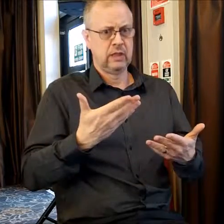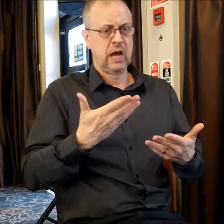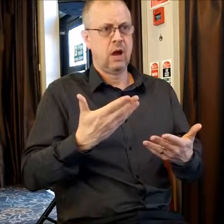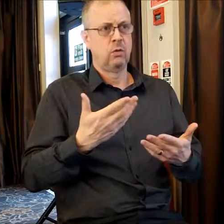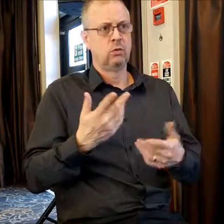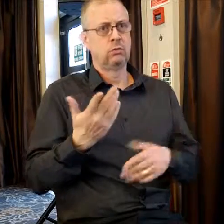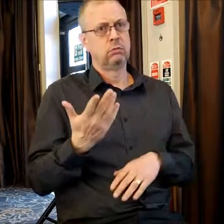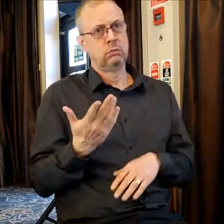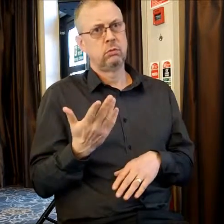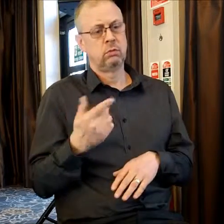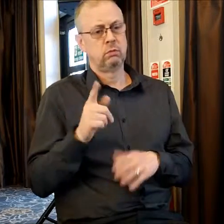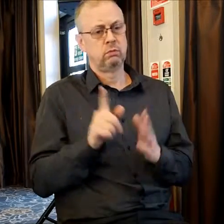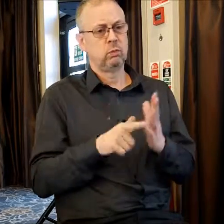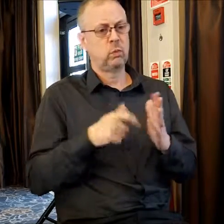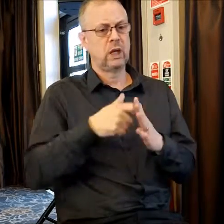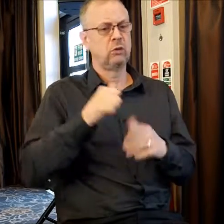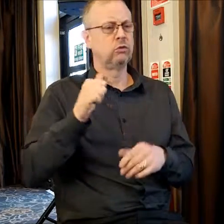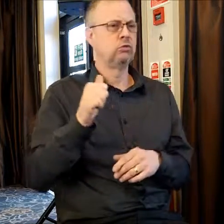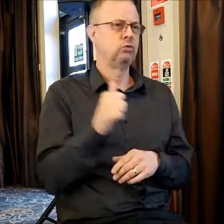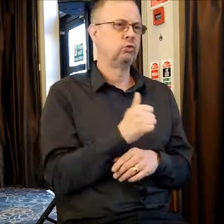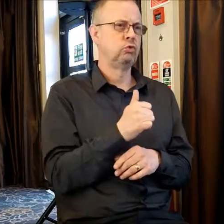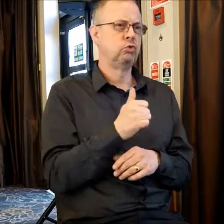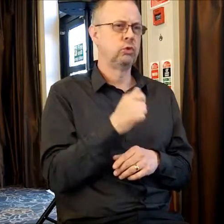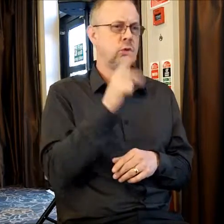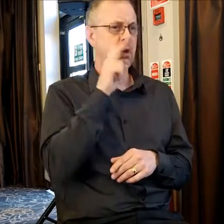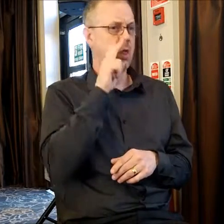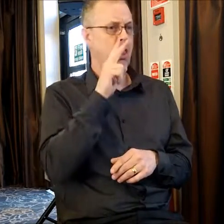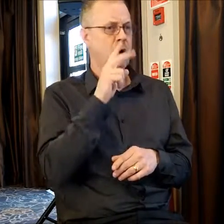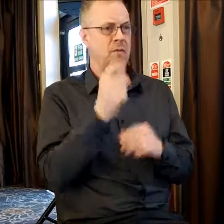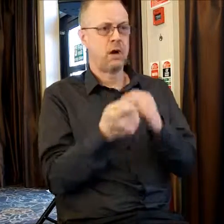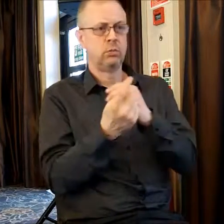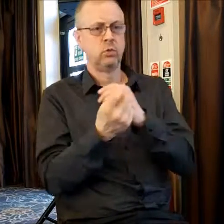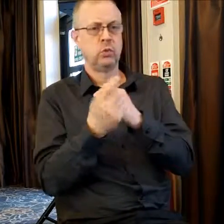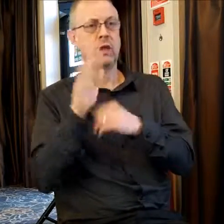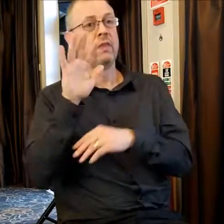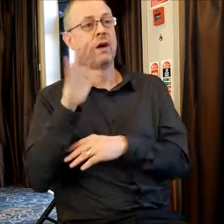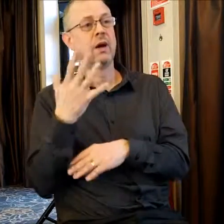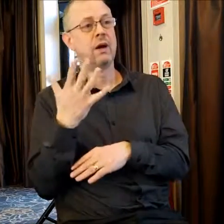that, there's a lot of opportunity there to be had. So thank you for listening.